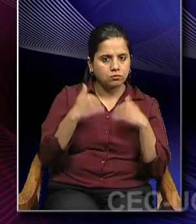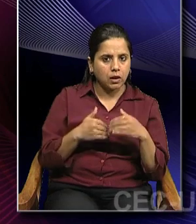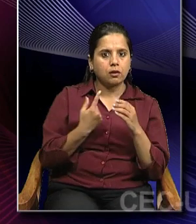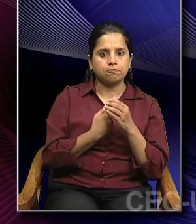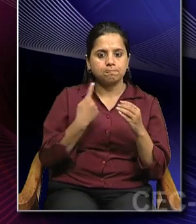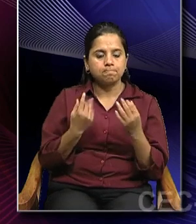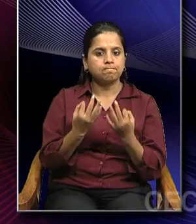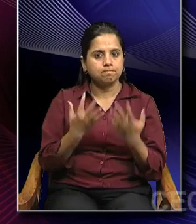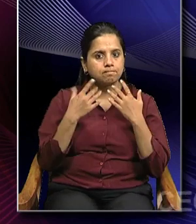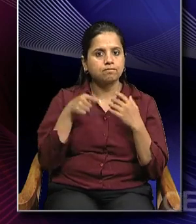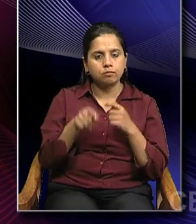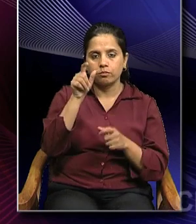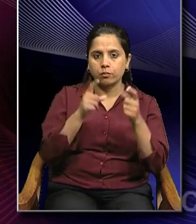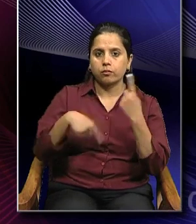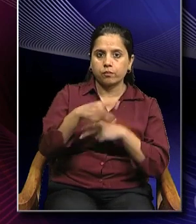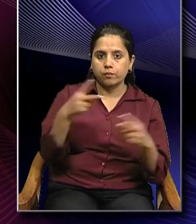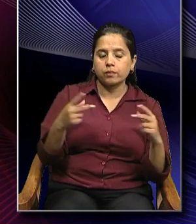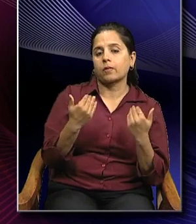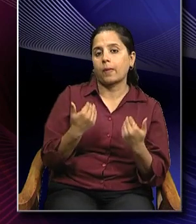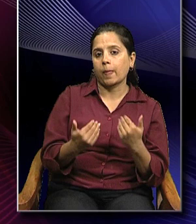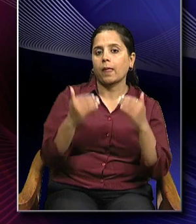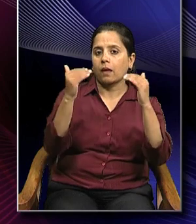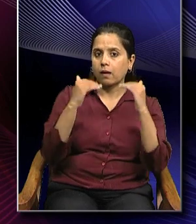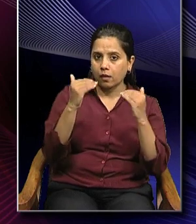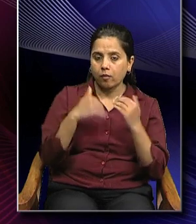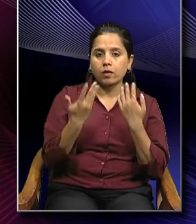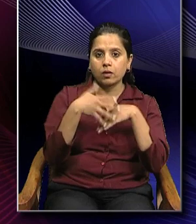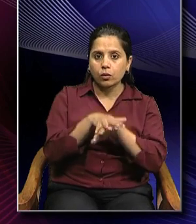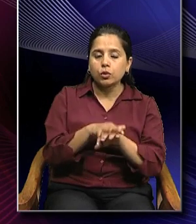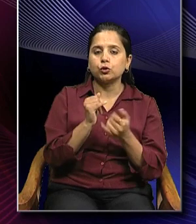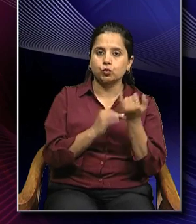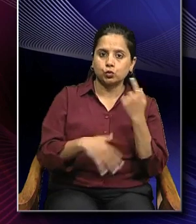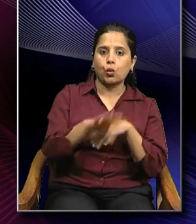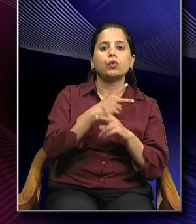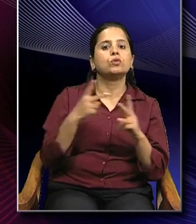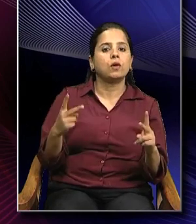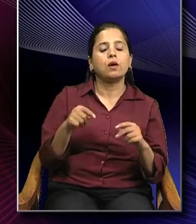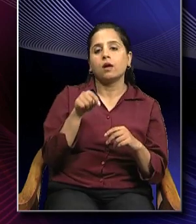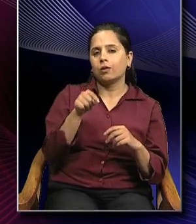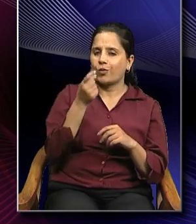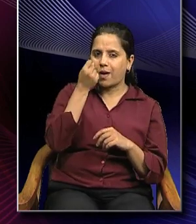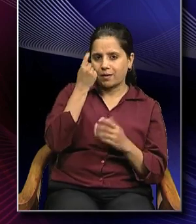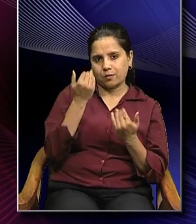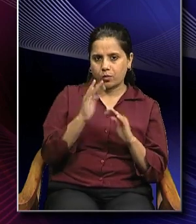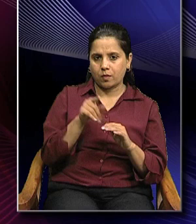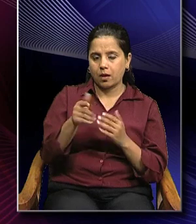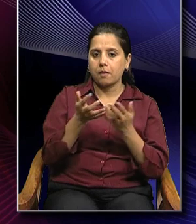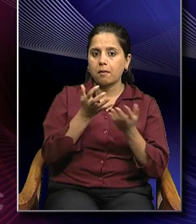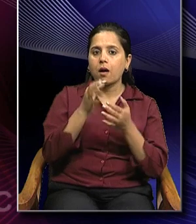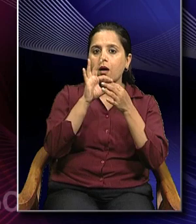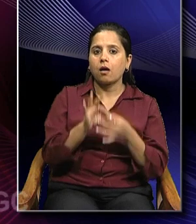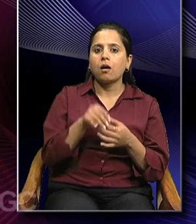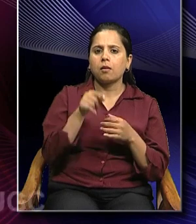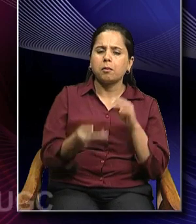and individual to horizontal, inclusive and social. So, you can understand that marketing has